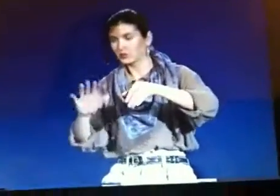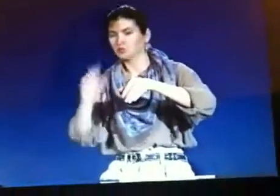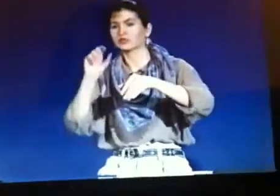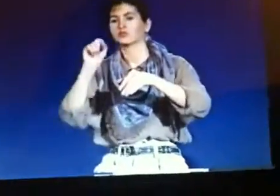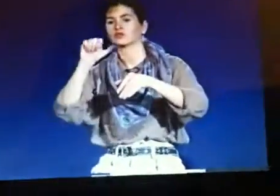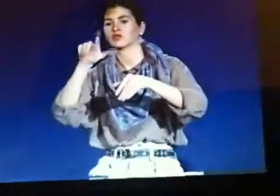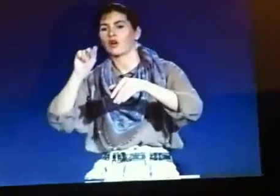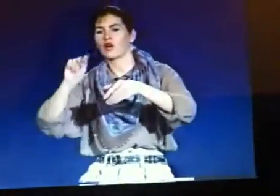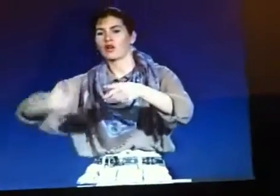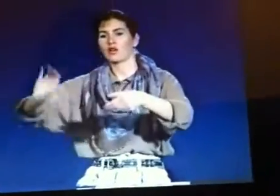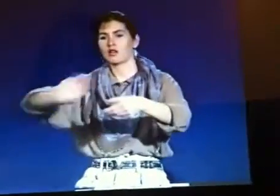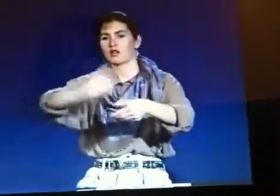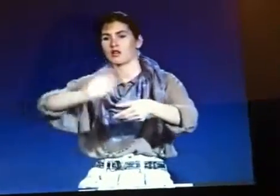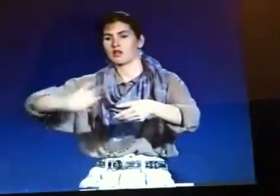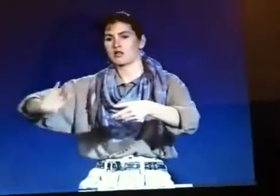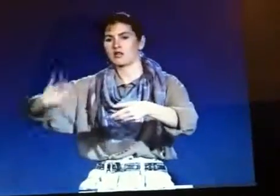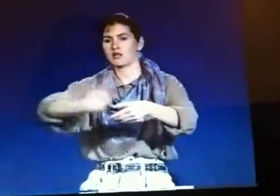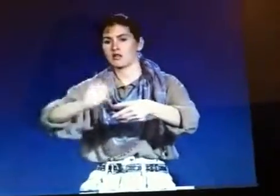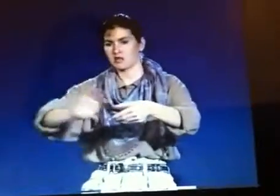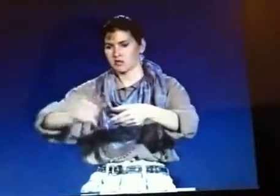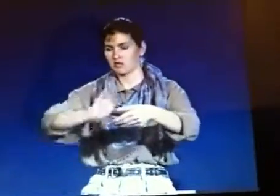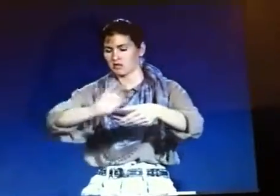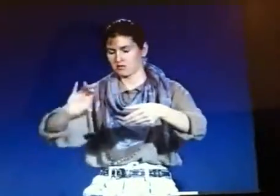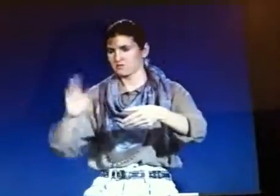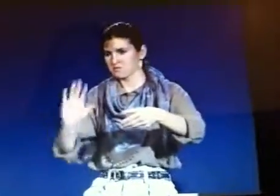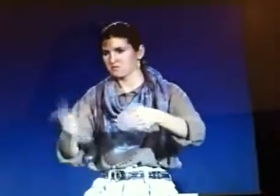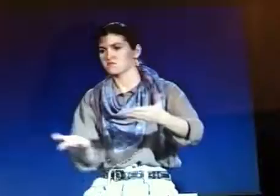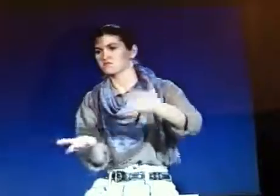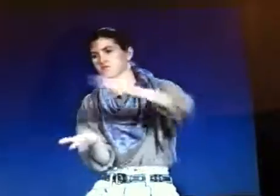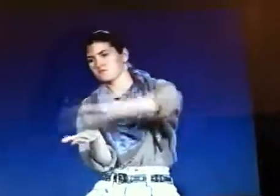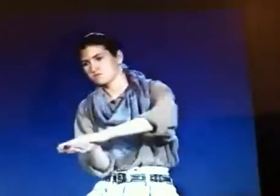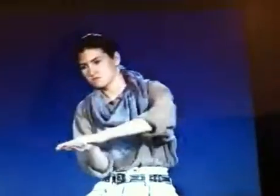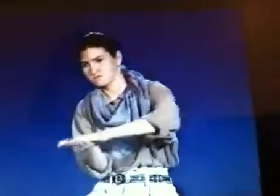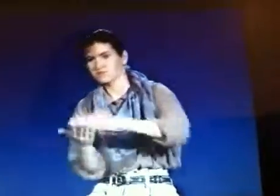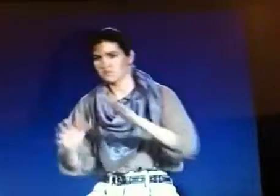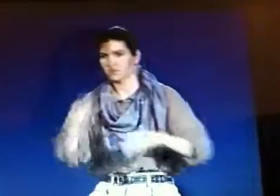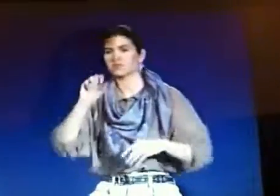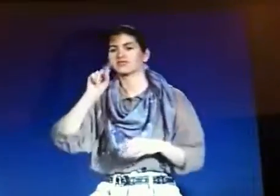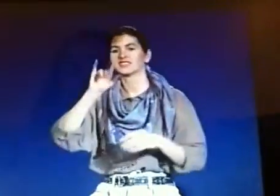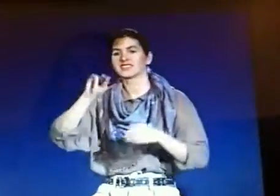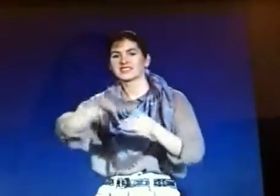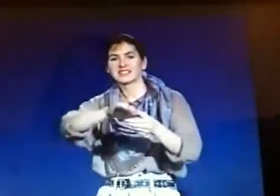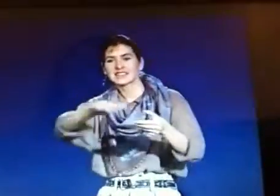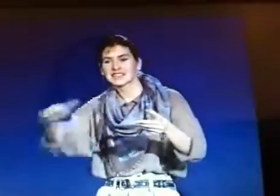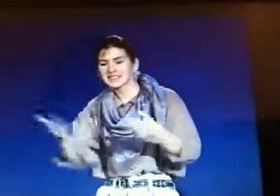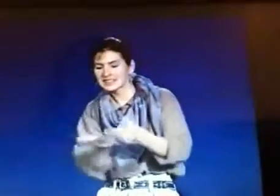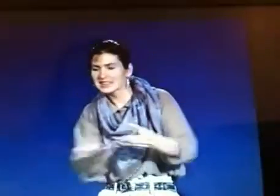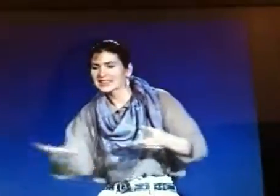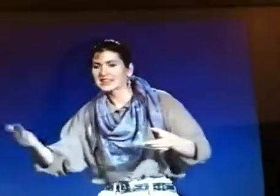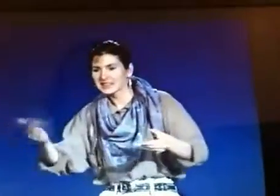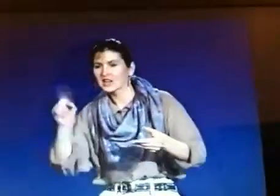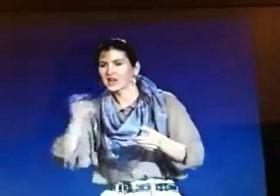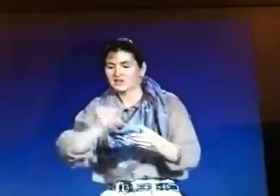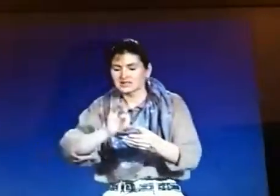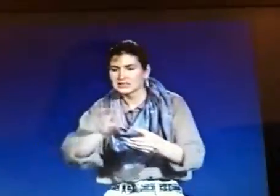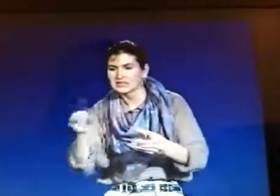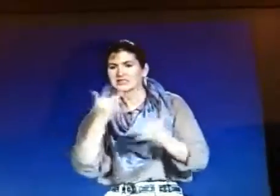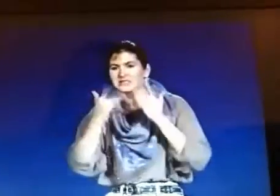Okay, so the inside is now all nice and clean. Take your salt and sprinkle it evenly into the fish, then close it right back up.